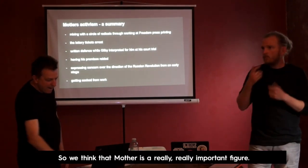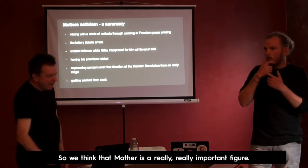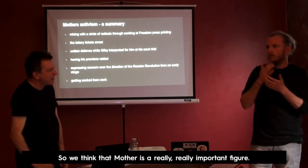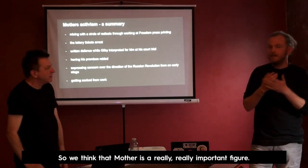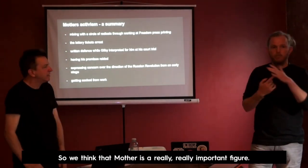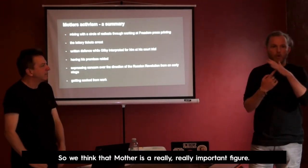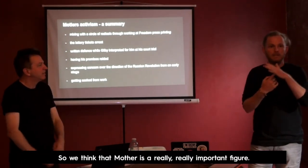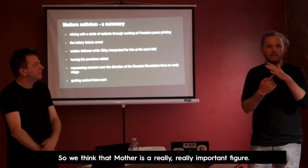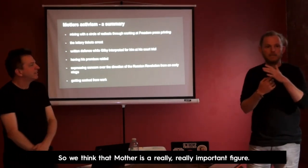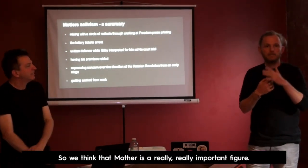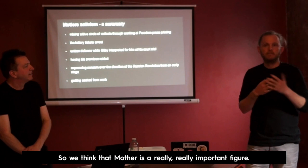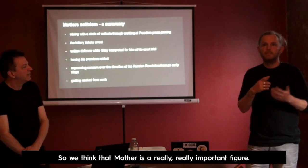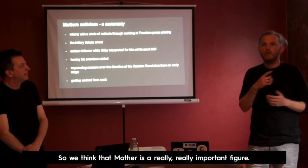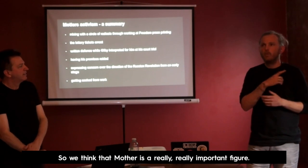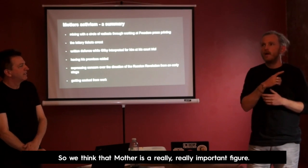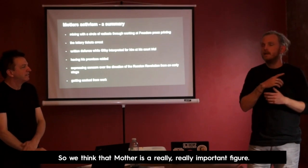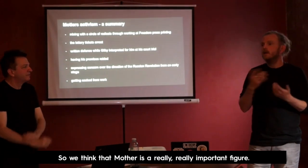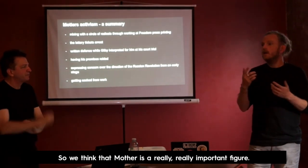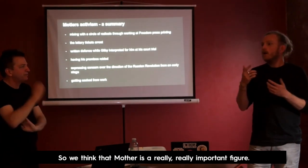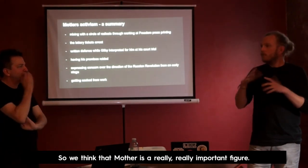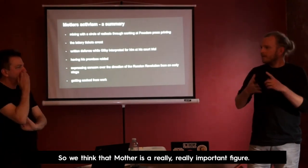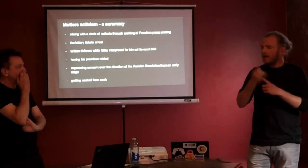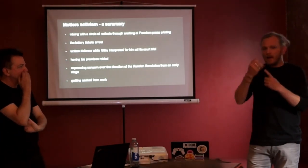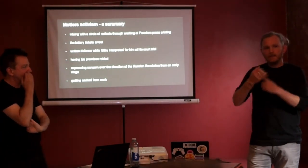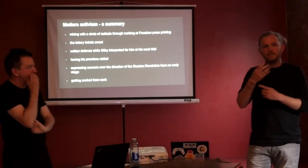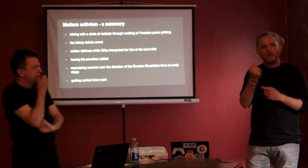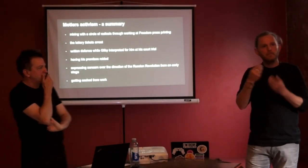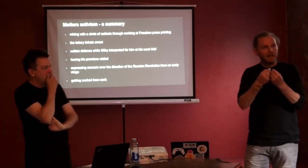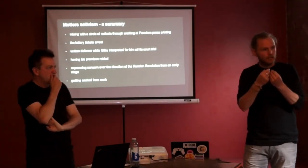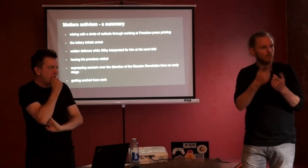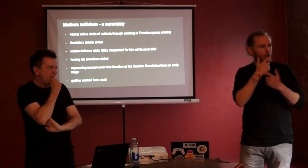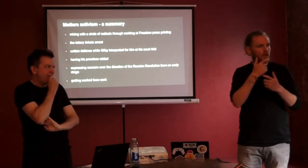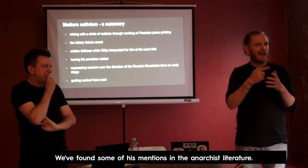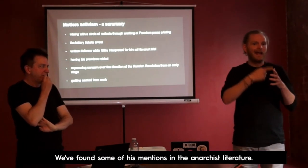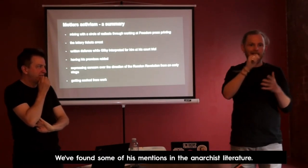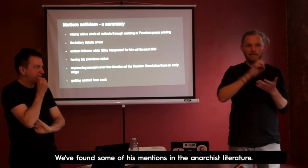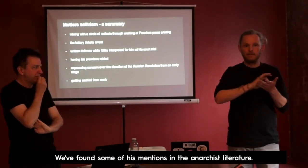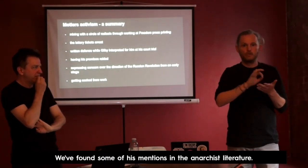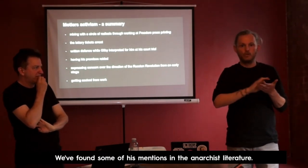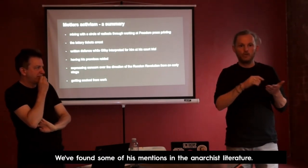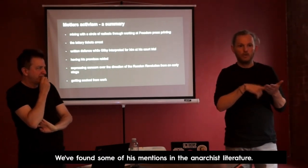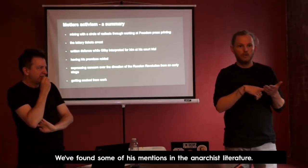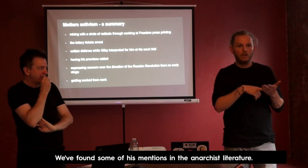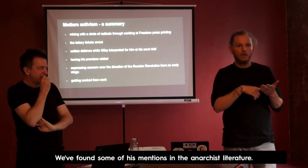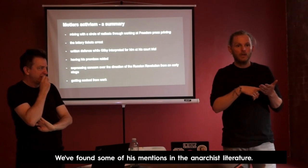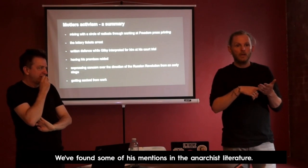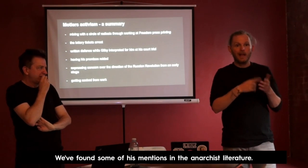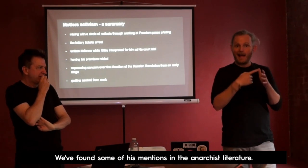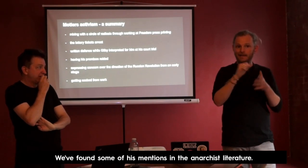we think that Motler is a really, really important figure. We've found out, we found some of his mention of